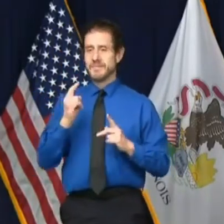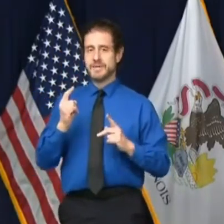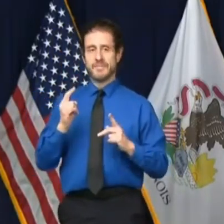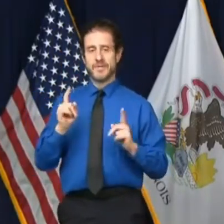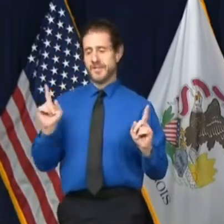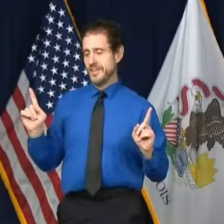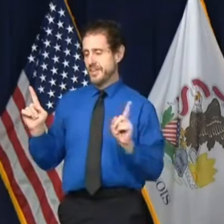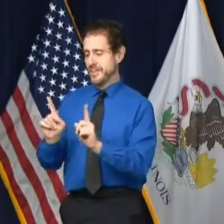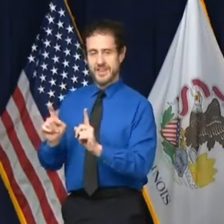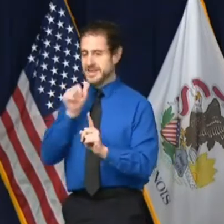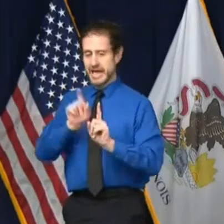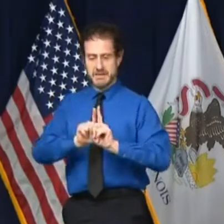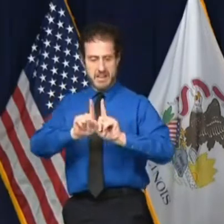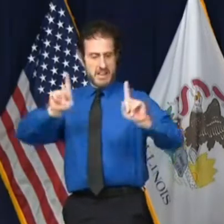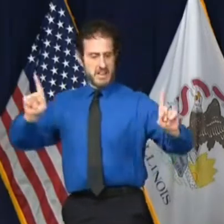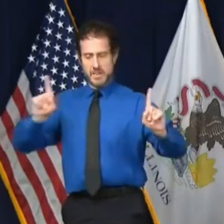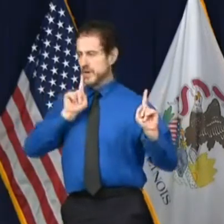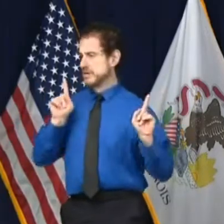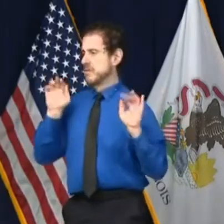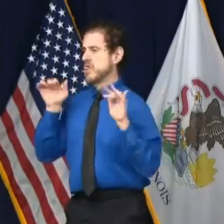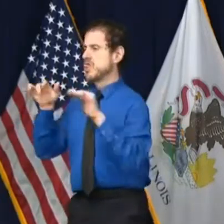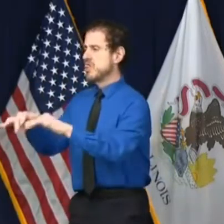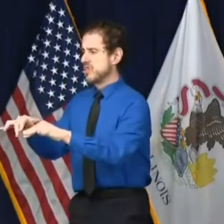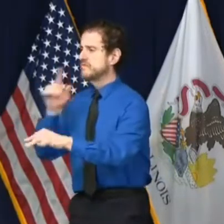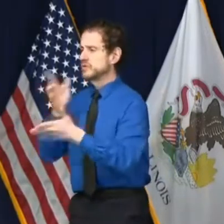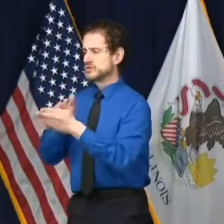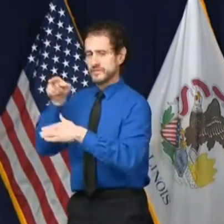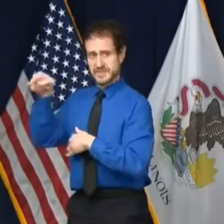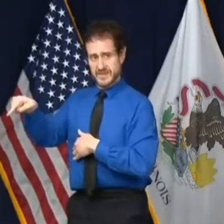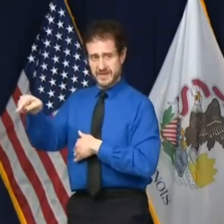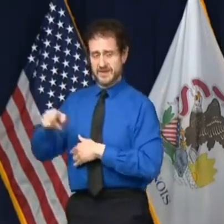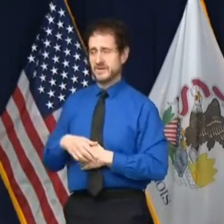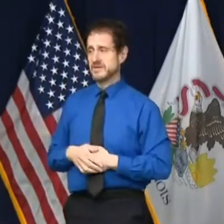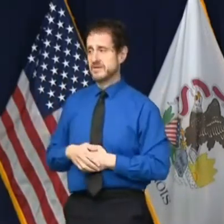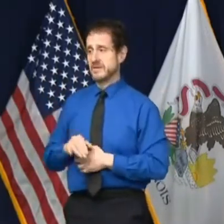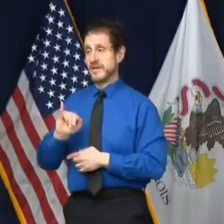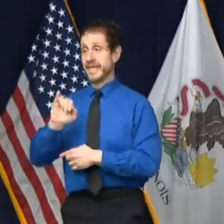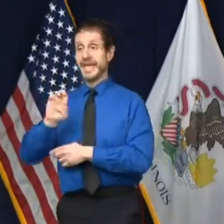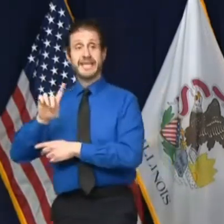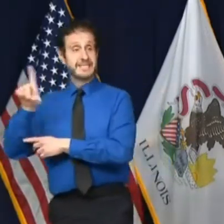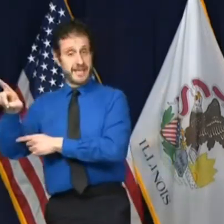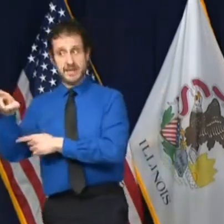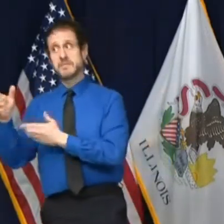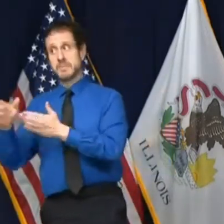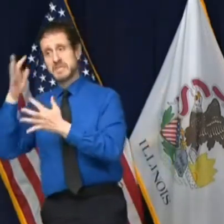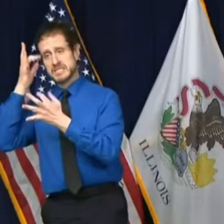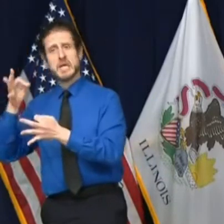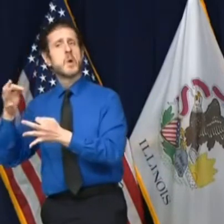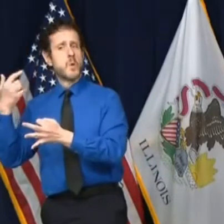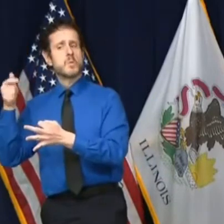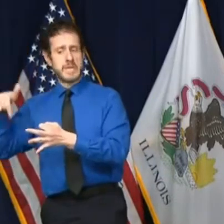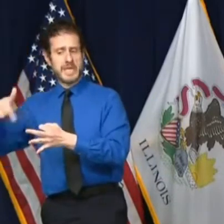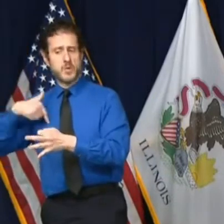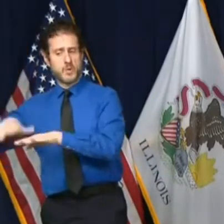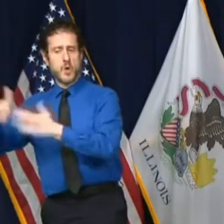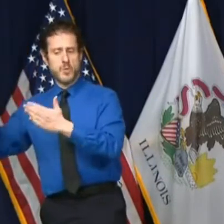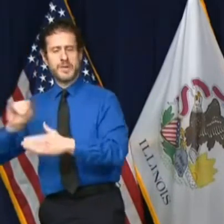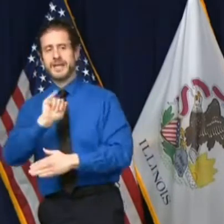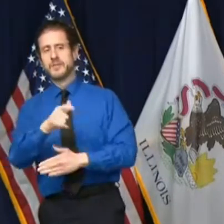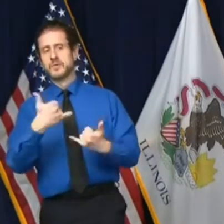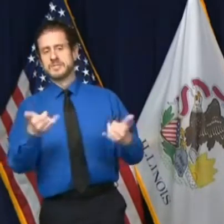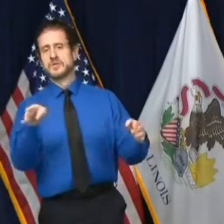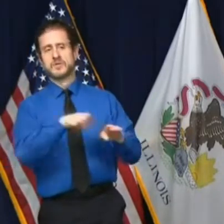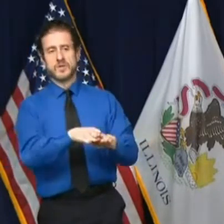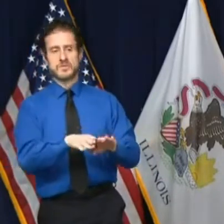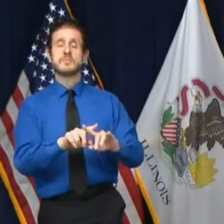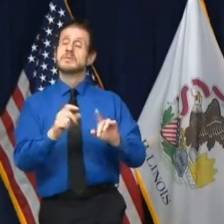distancing and accessing services in which, Indiana may have decided that they want to open those things up, understand